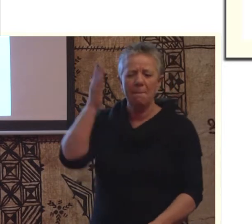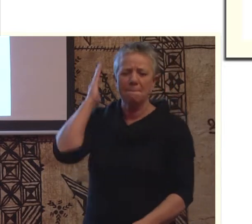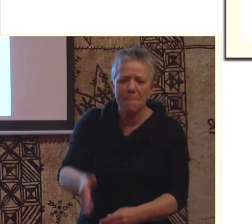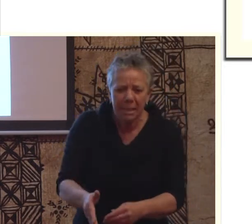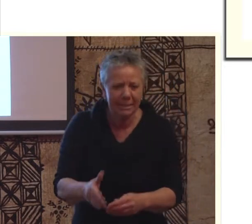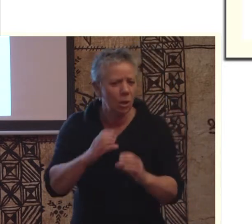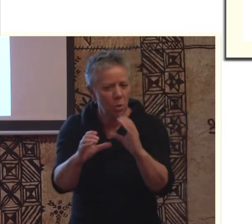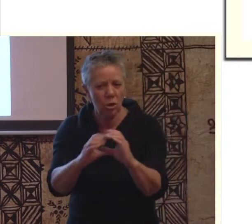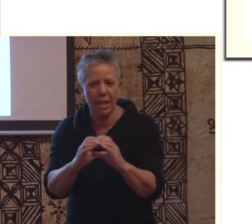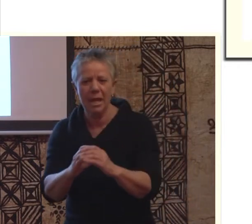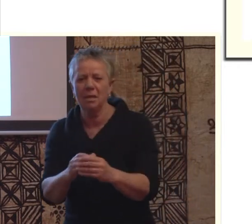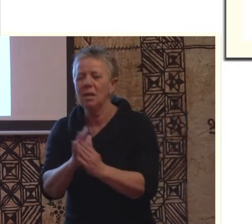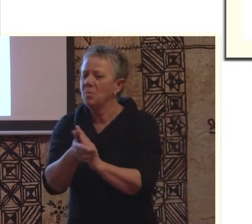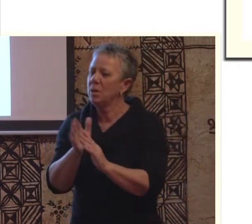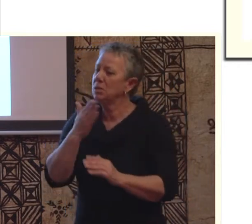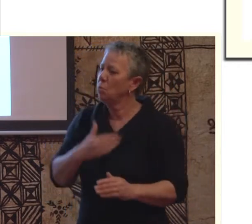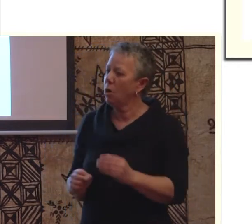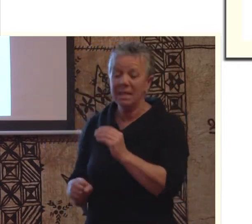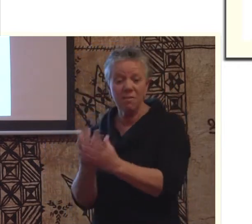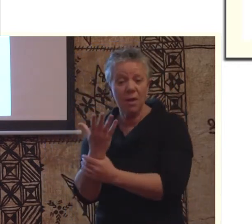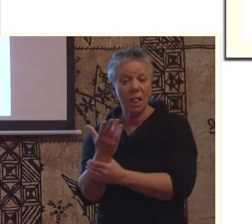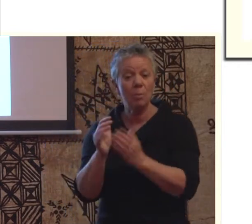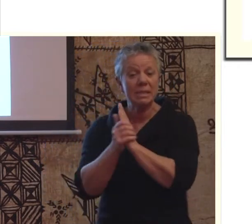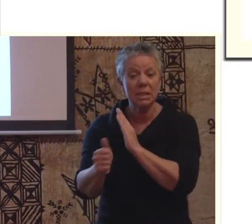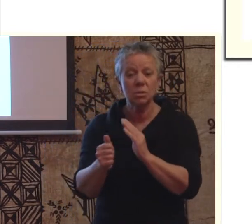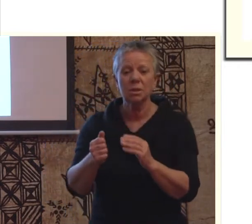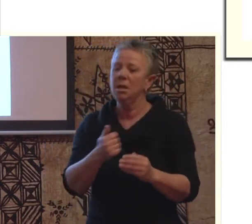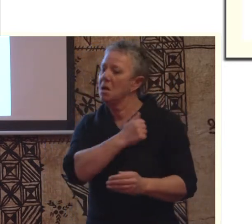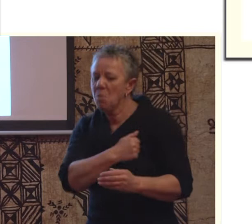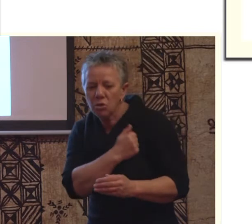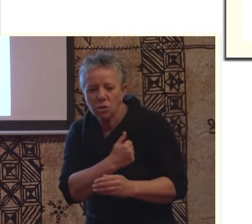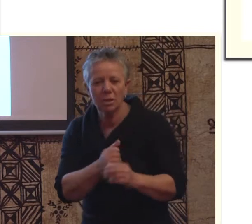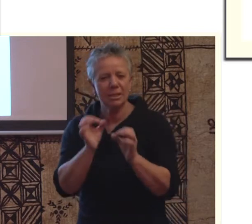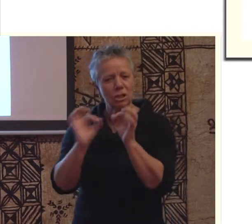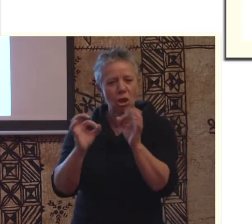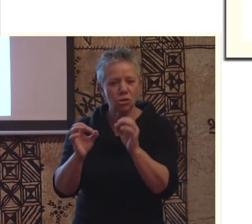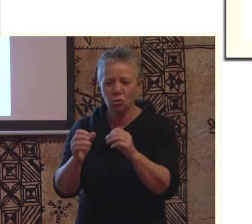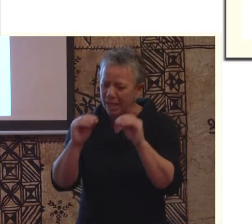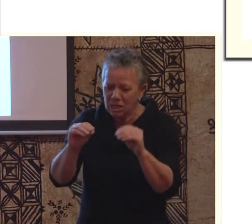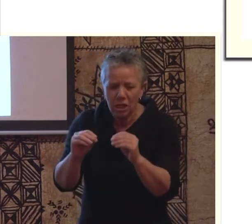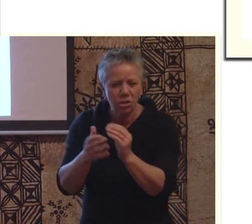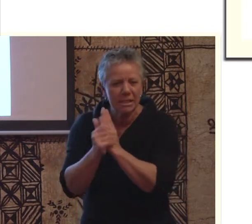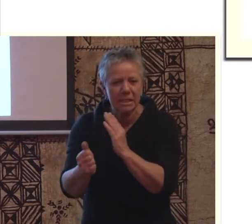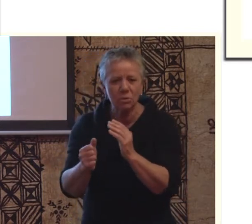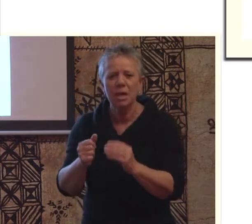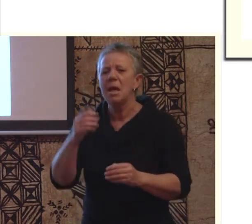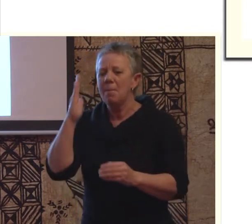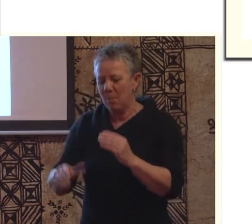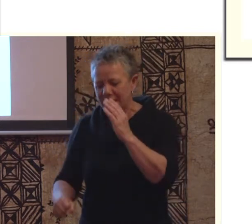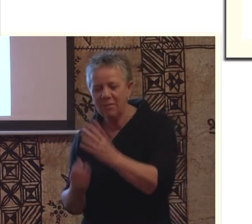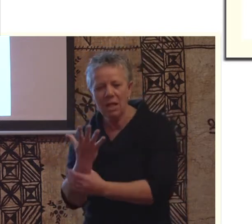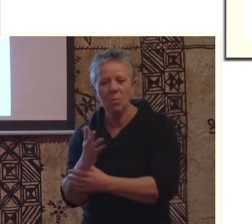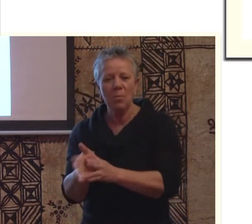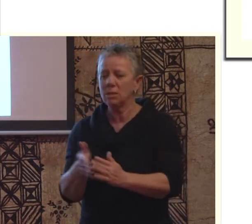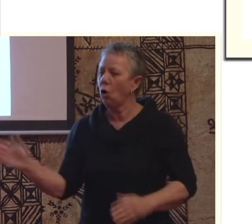children's educational, social and emotional development. So I think that all children should have the right to communicate in the language of their